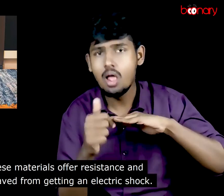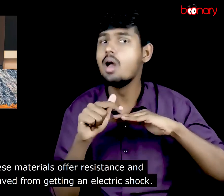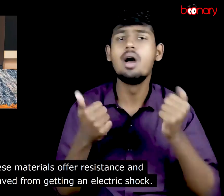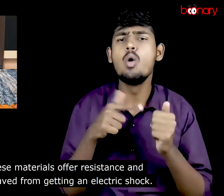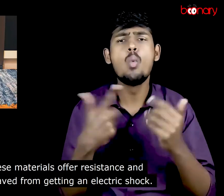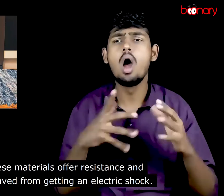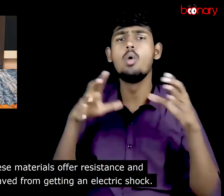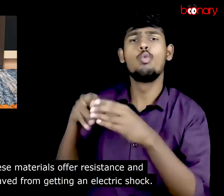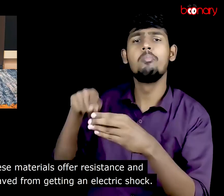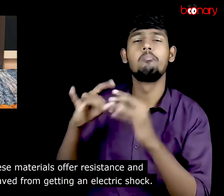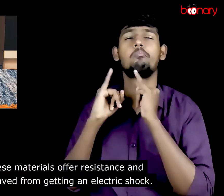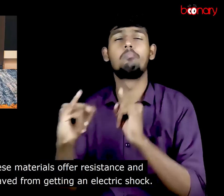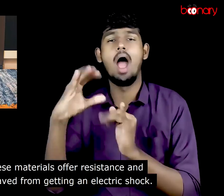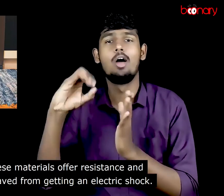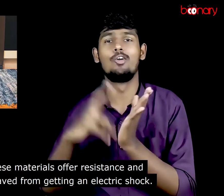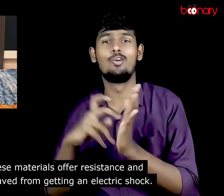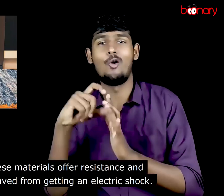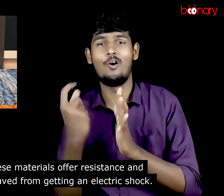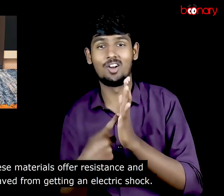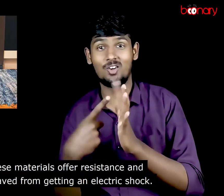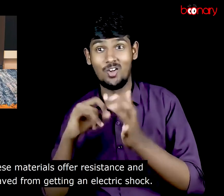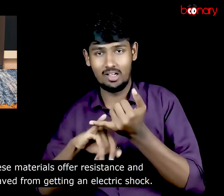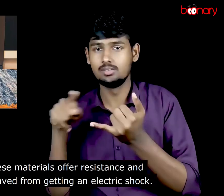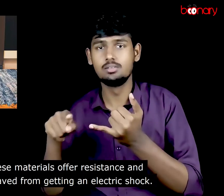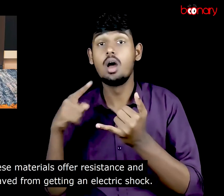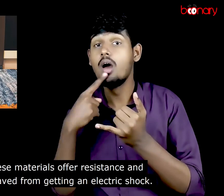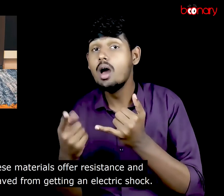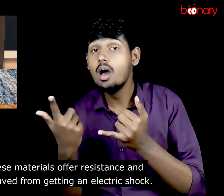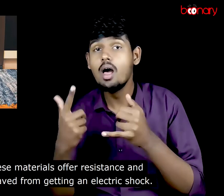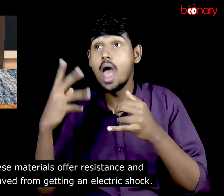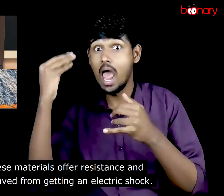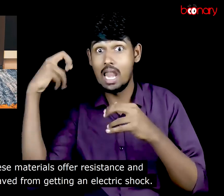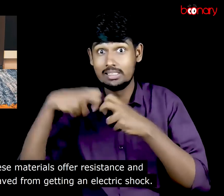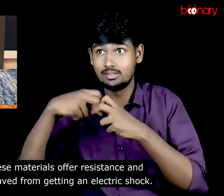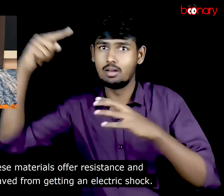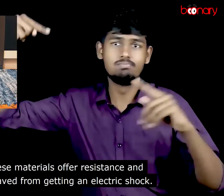we're saved from getting an electric shock.